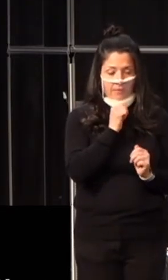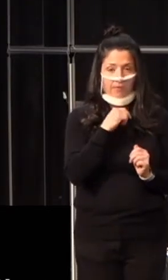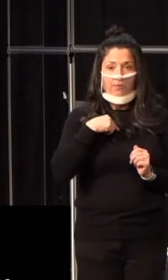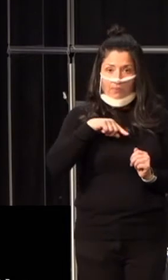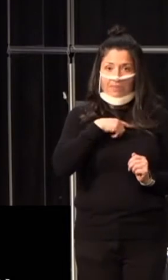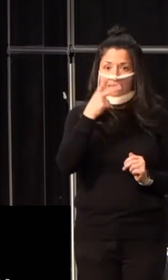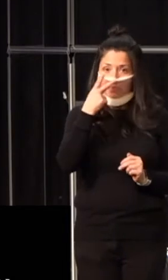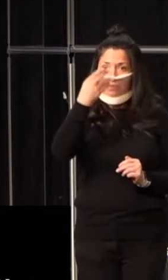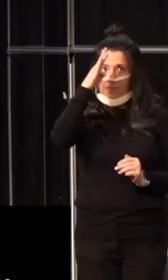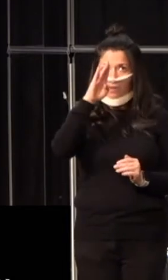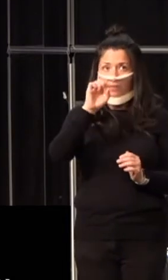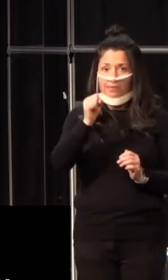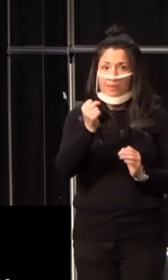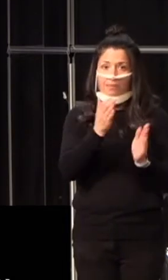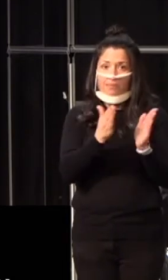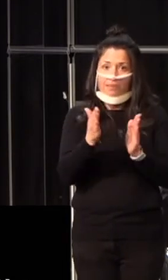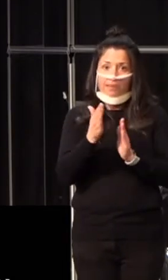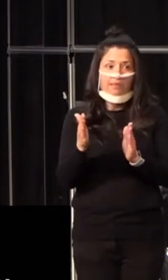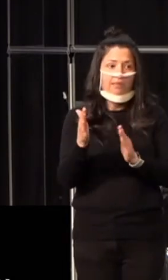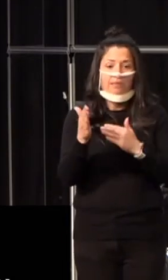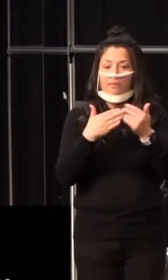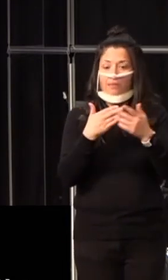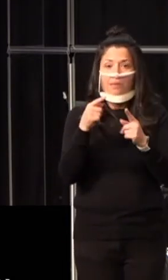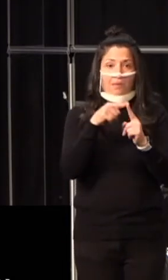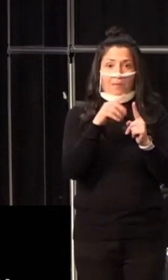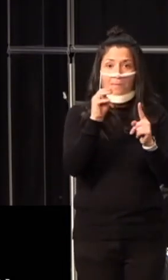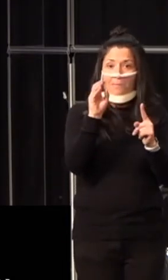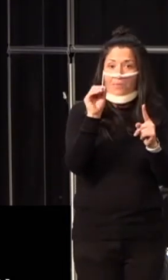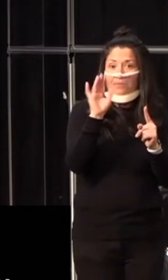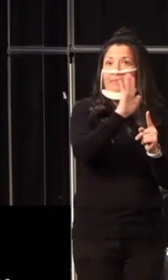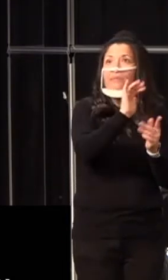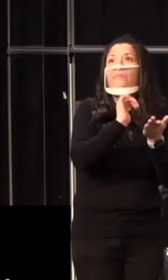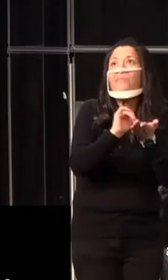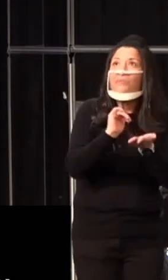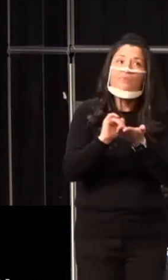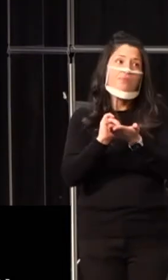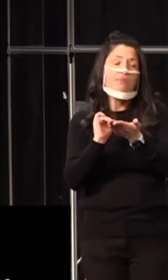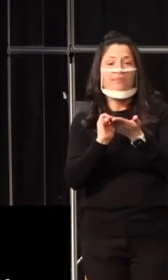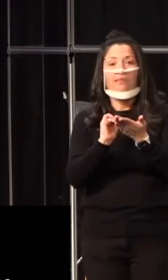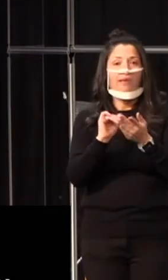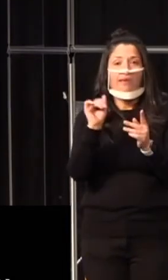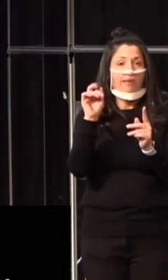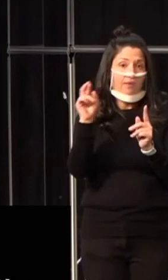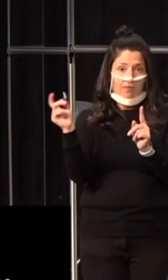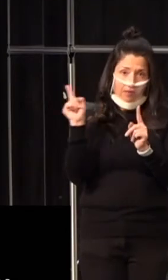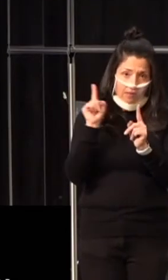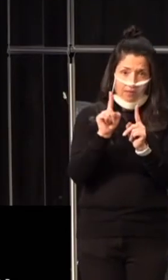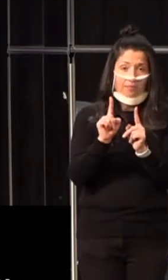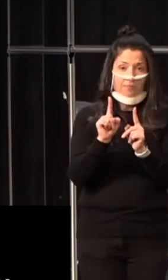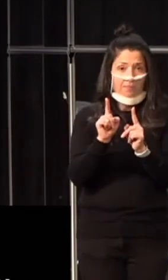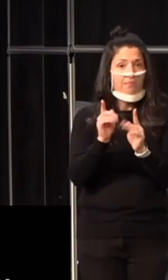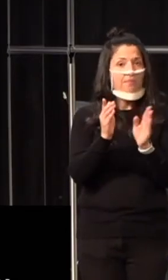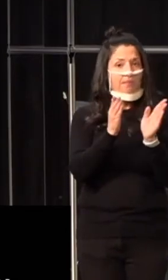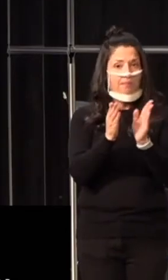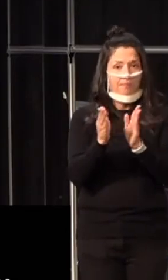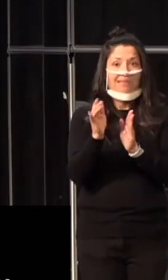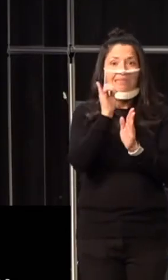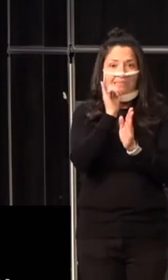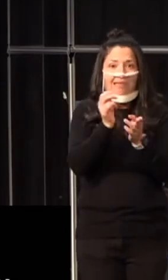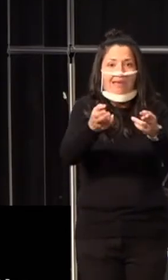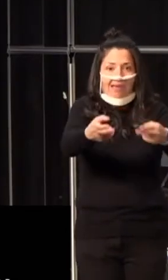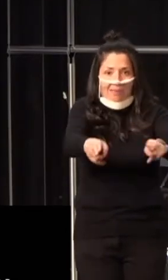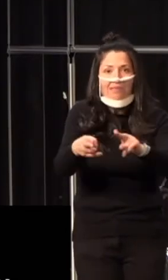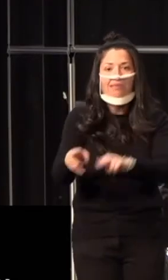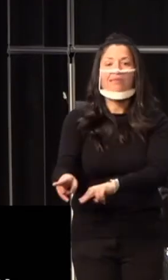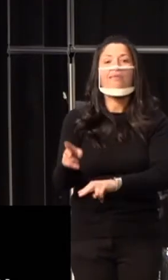So we see God's plan unfolding. Despite Moses and his excuses, Aaron comes along. The plan is happening.